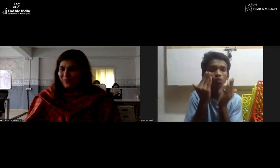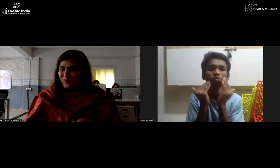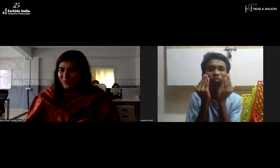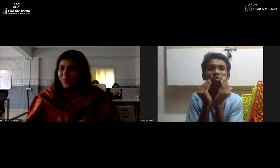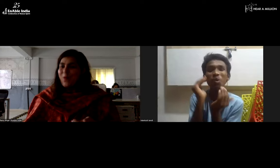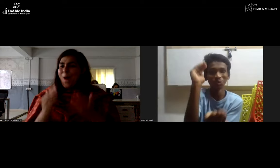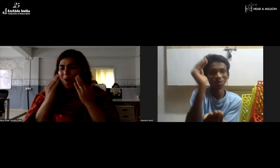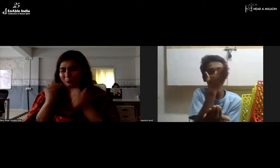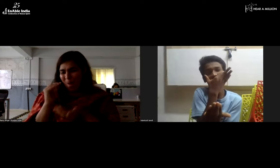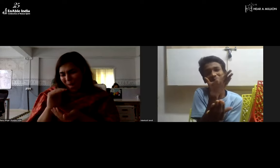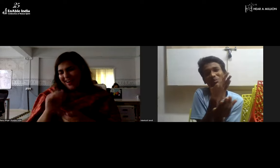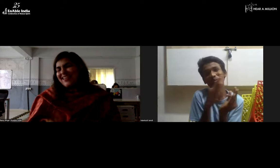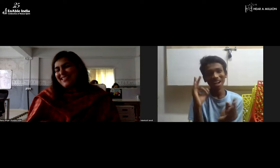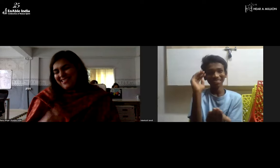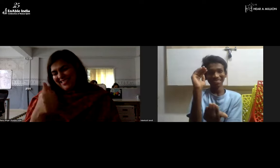yeah. Now is it better?